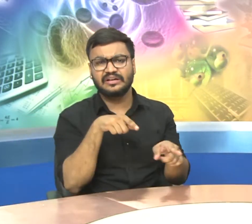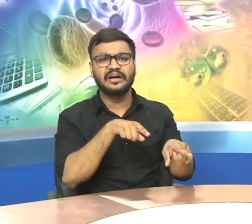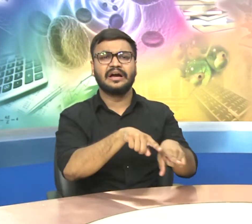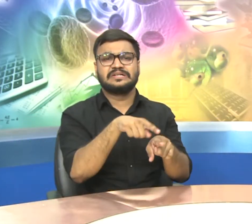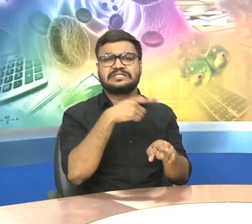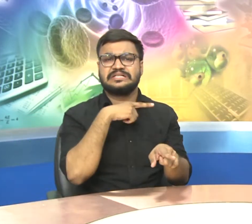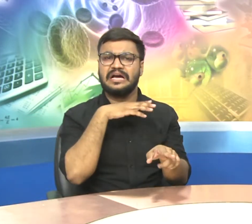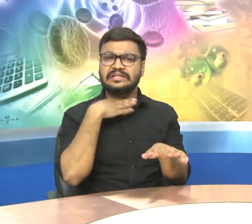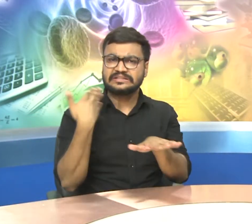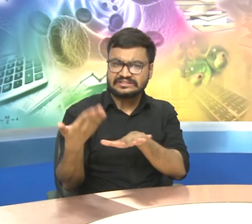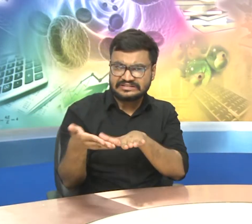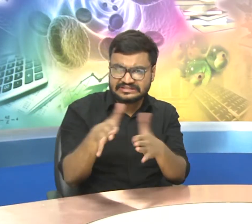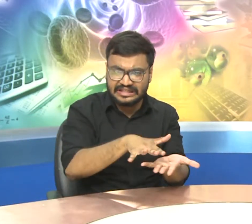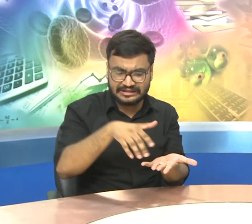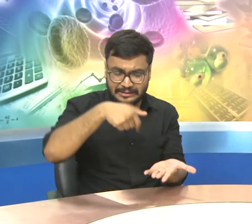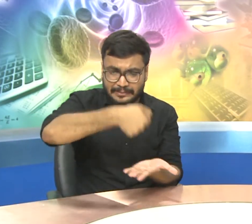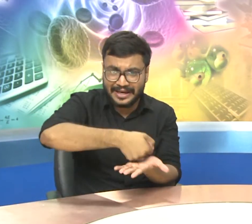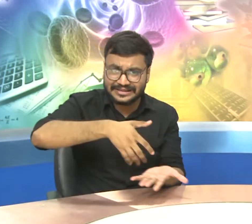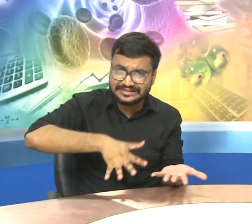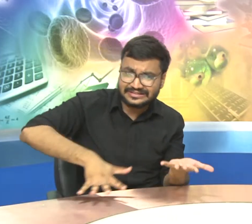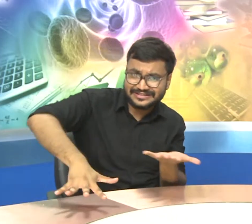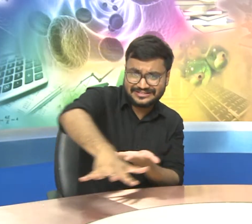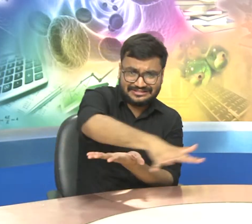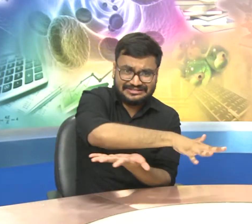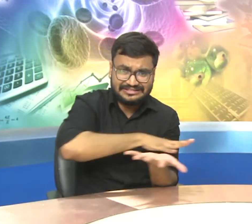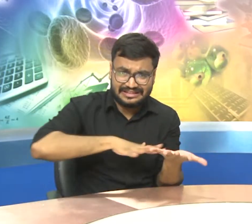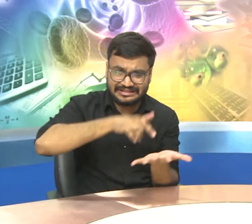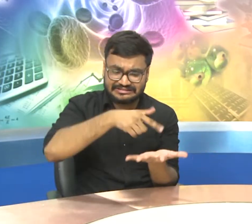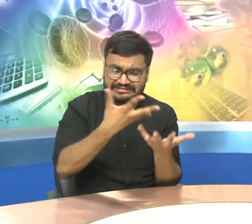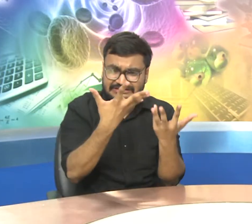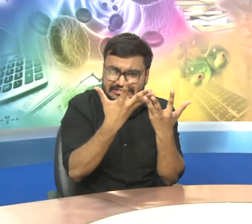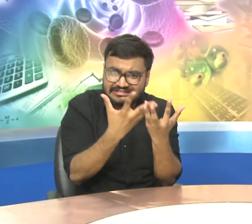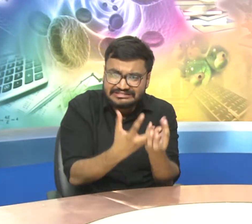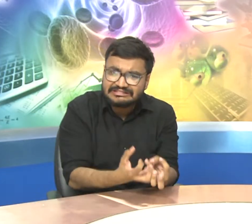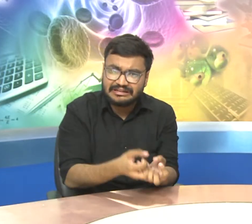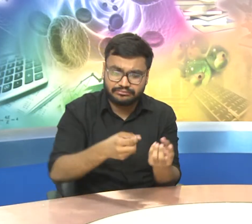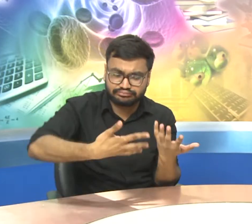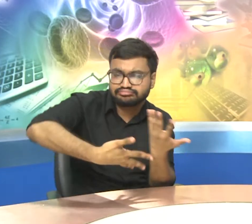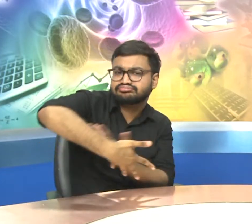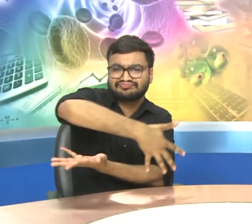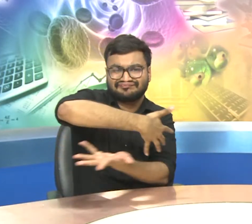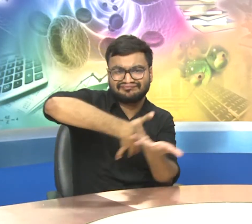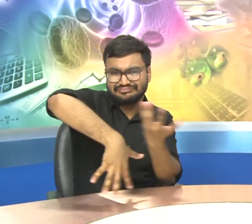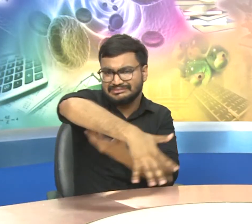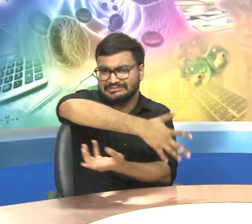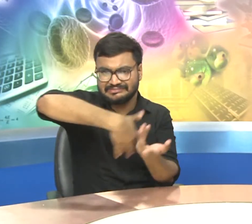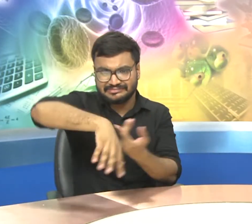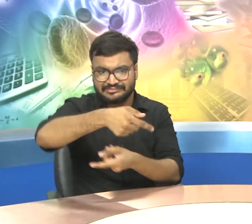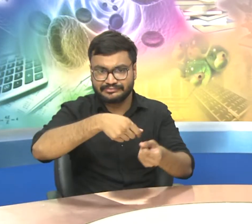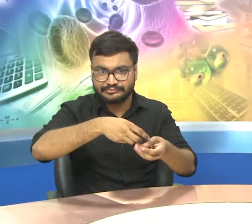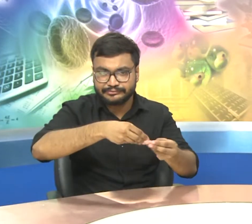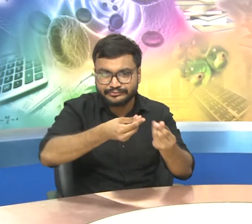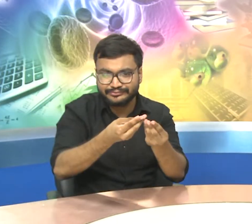fungi. They are found throughout the pond but are most abundant at the